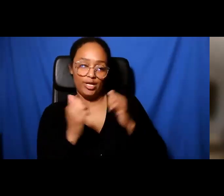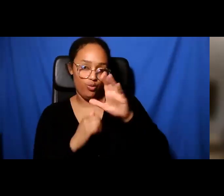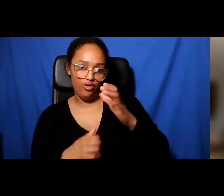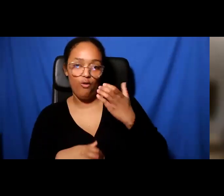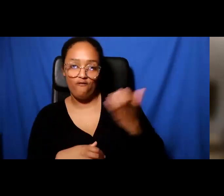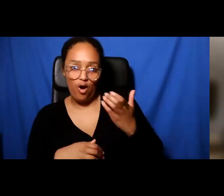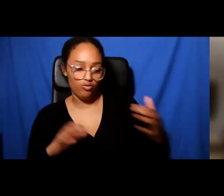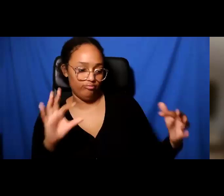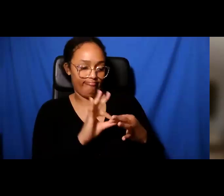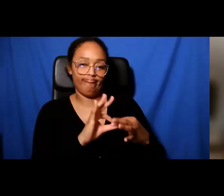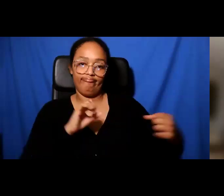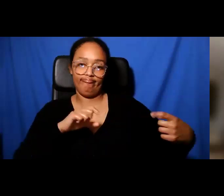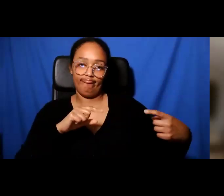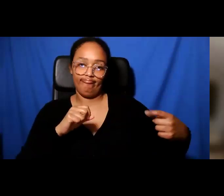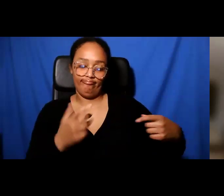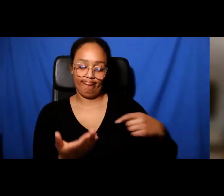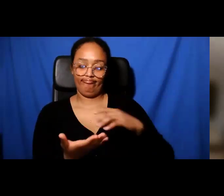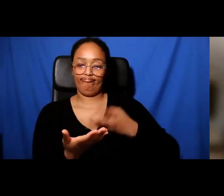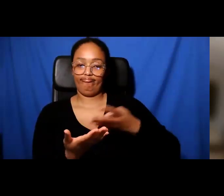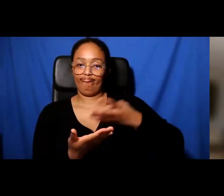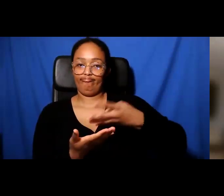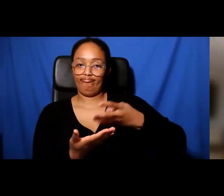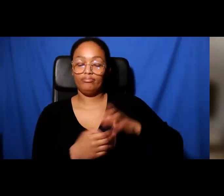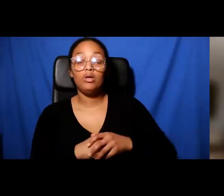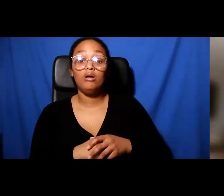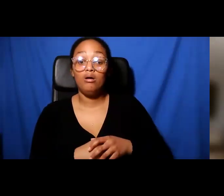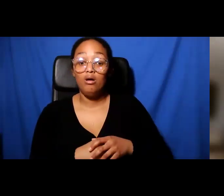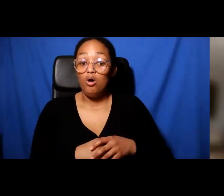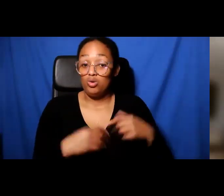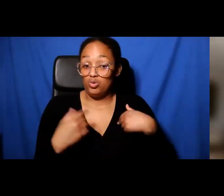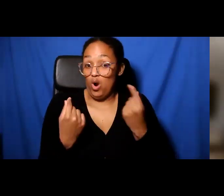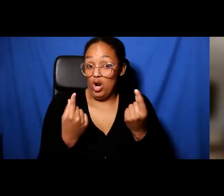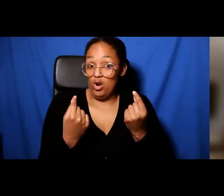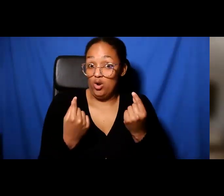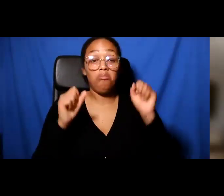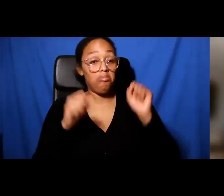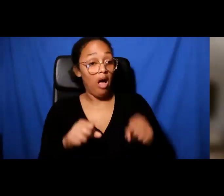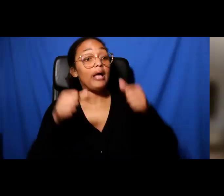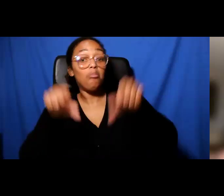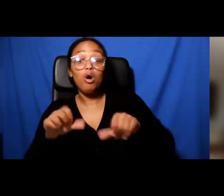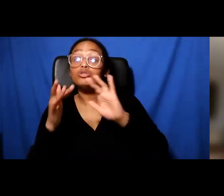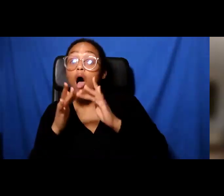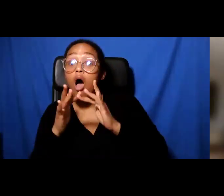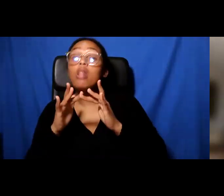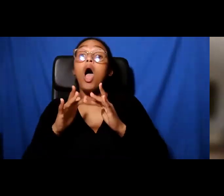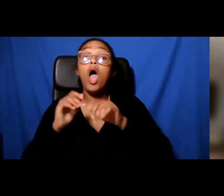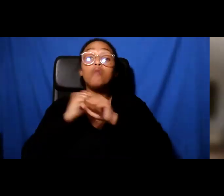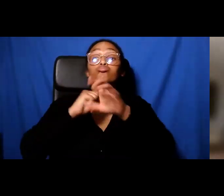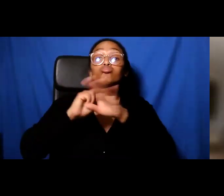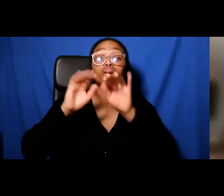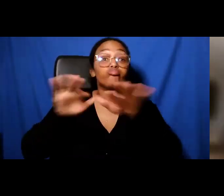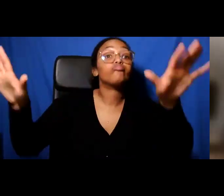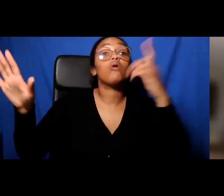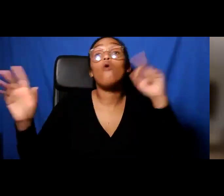and believes what I say. Or I can do the process, which is step by step, and I can go to a dog park and